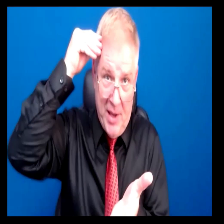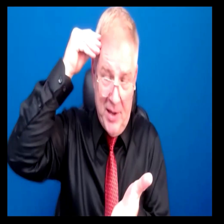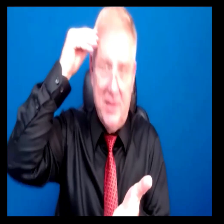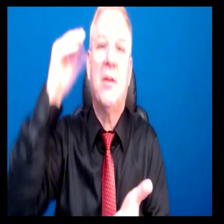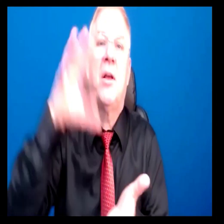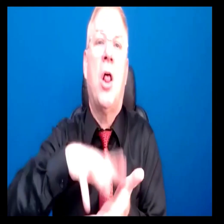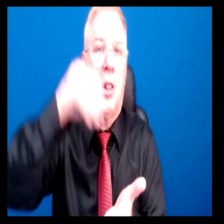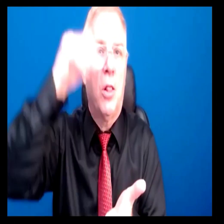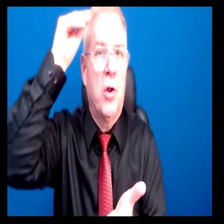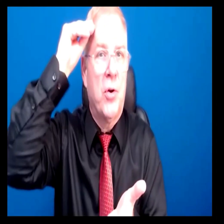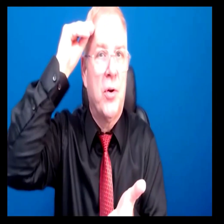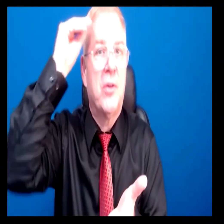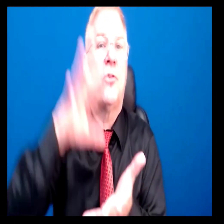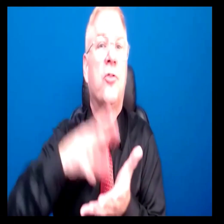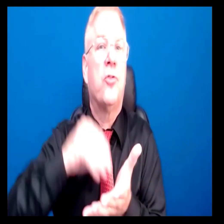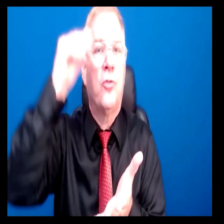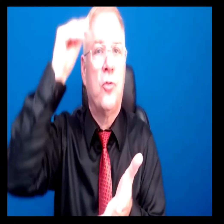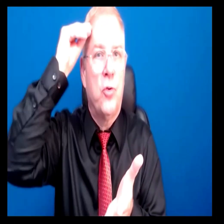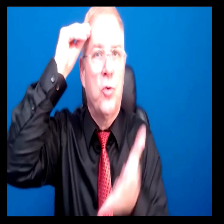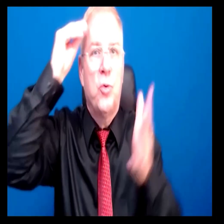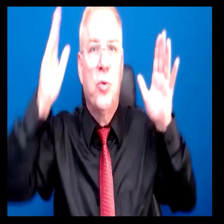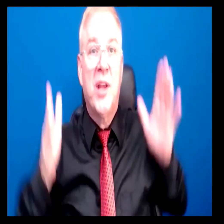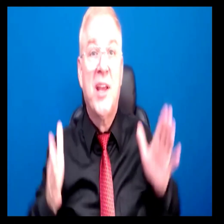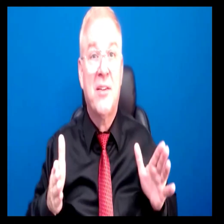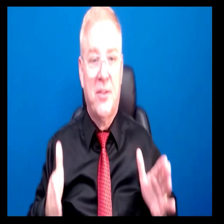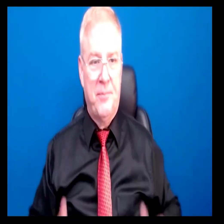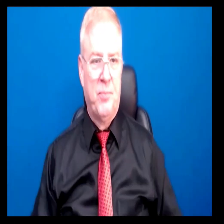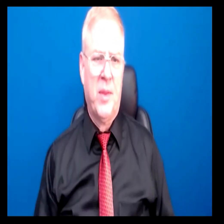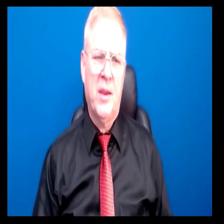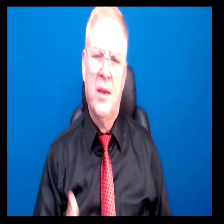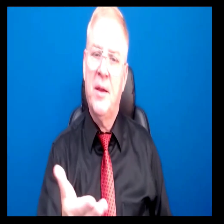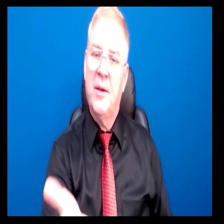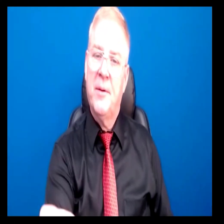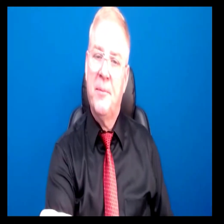in your mind. Learn. Student.